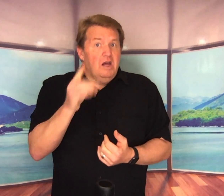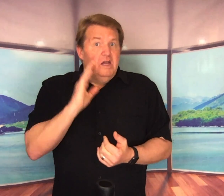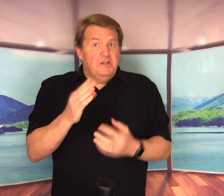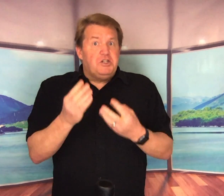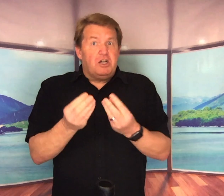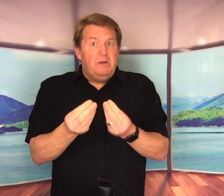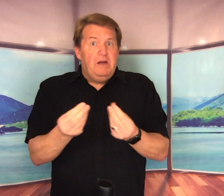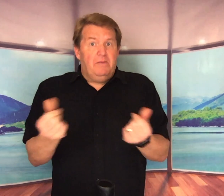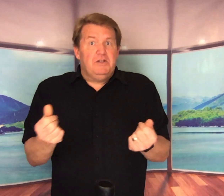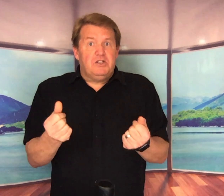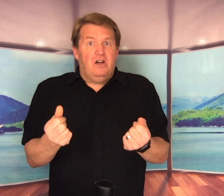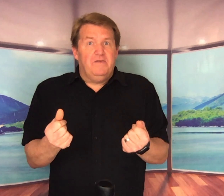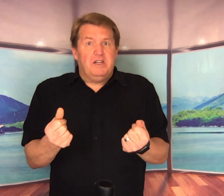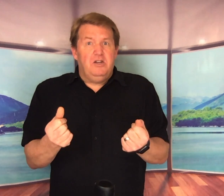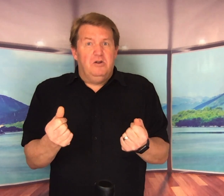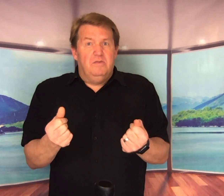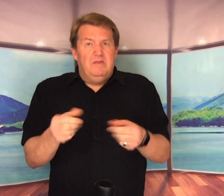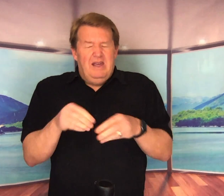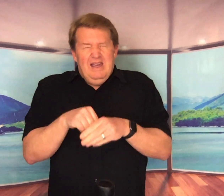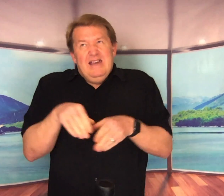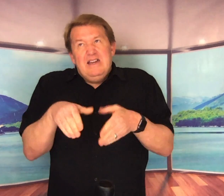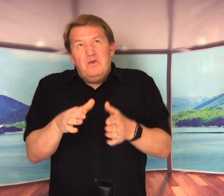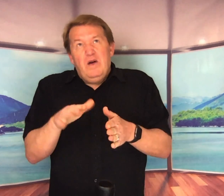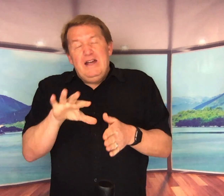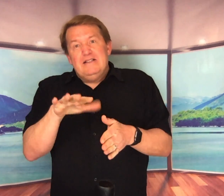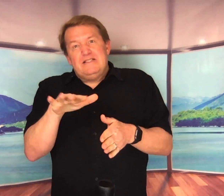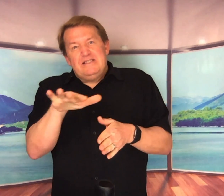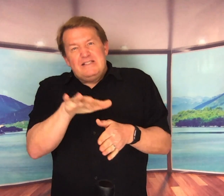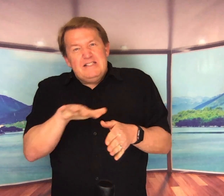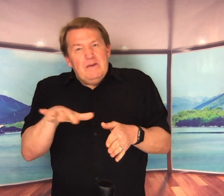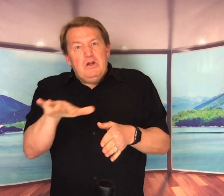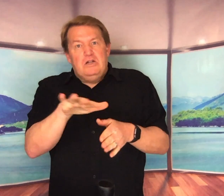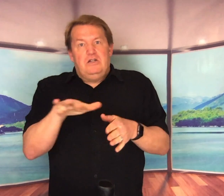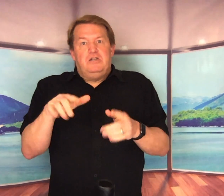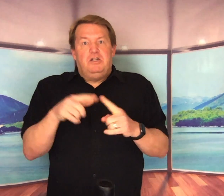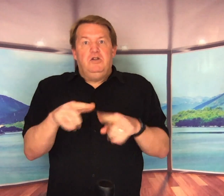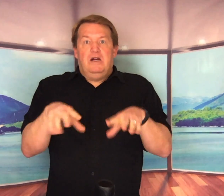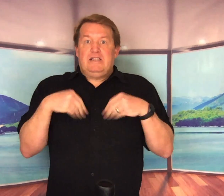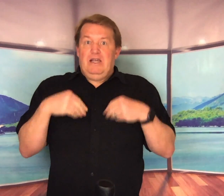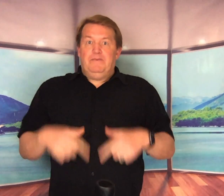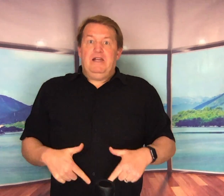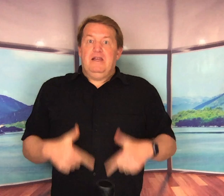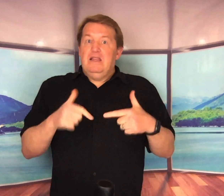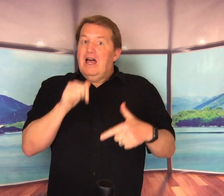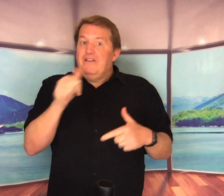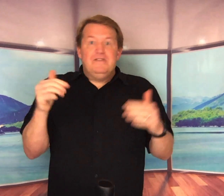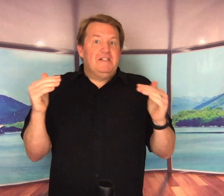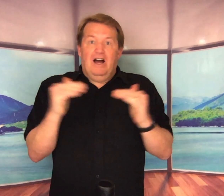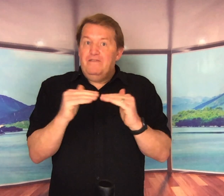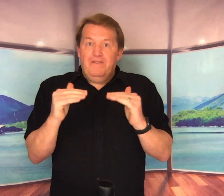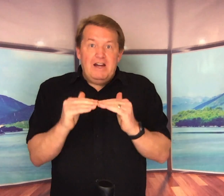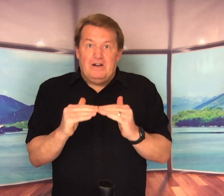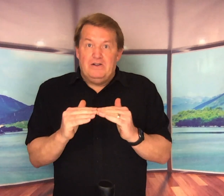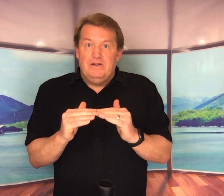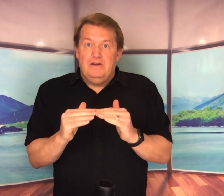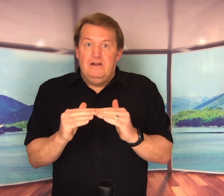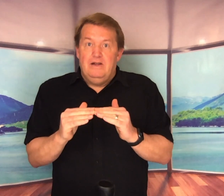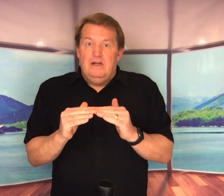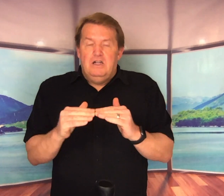that you're going to be able to solve the cube. In a way, it's similar to accepting that life is not fair. So